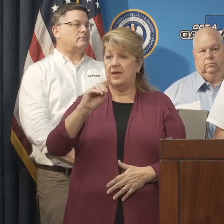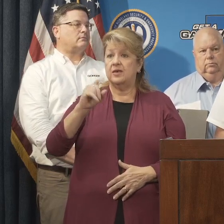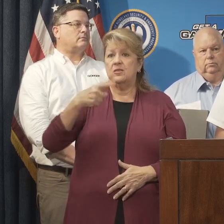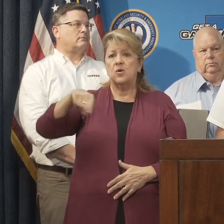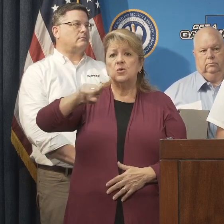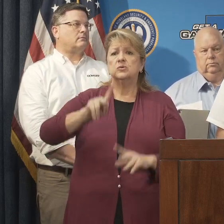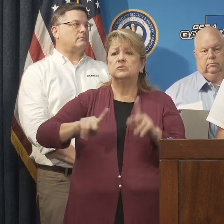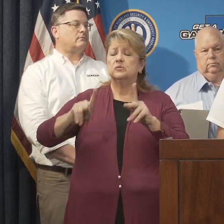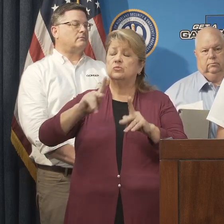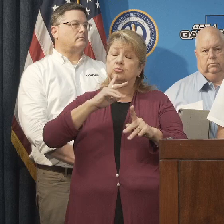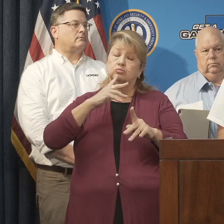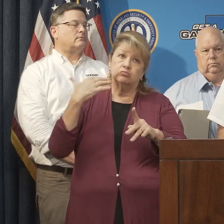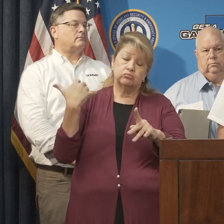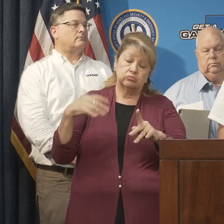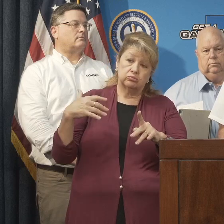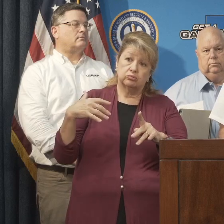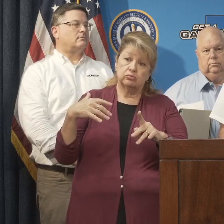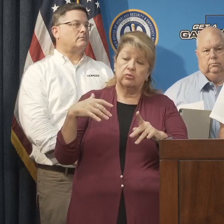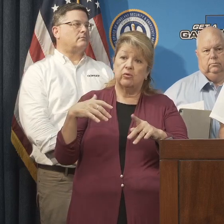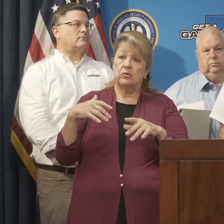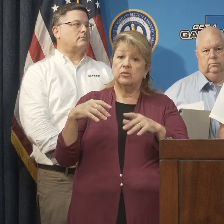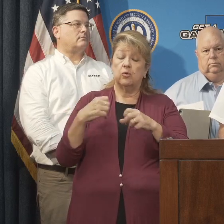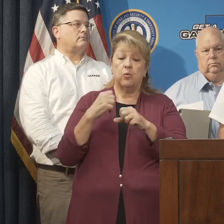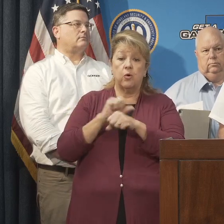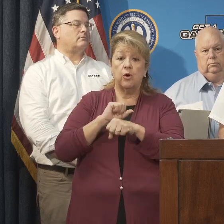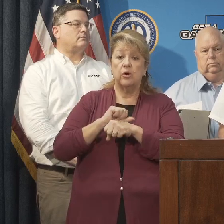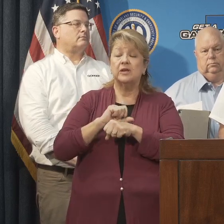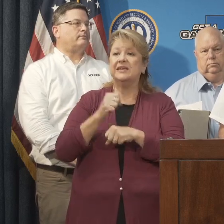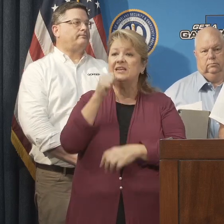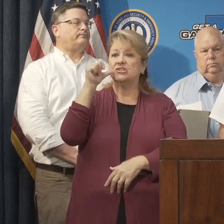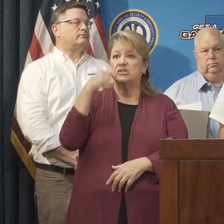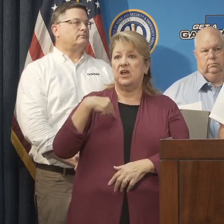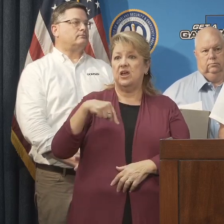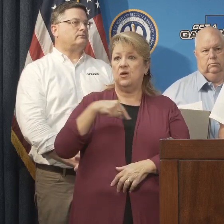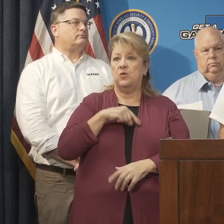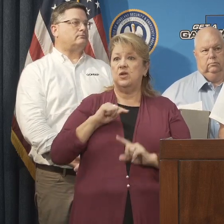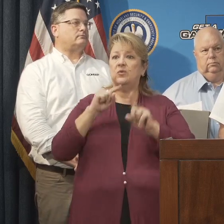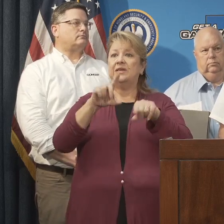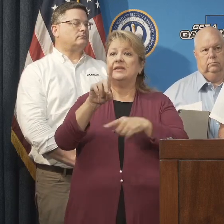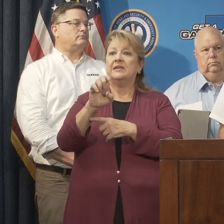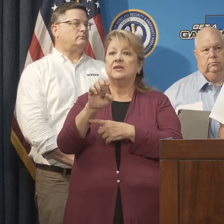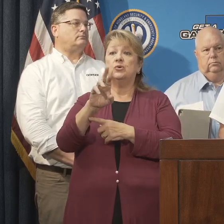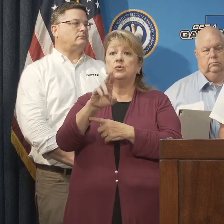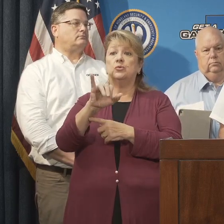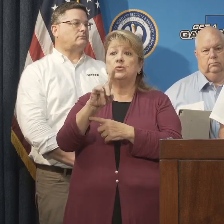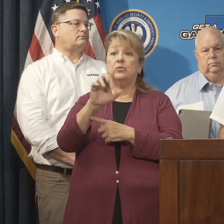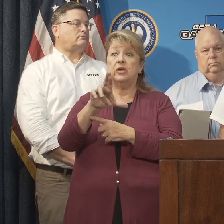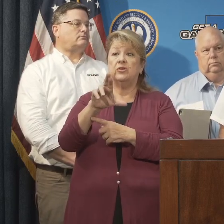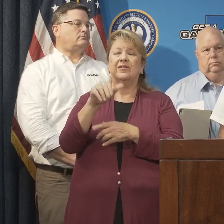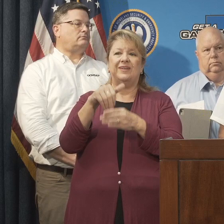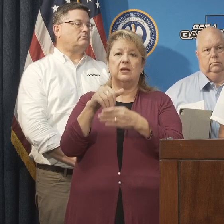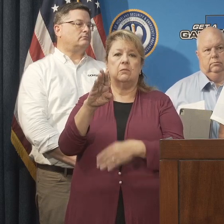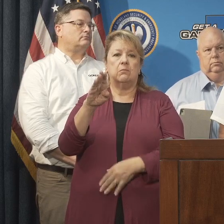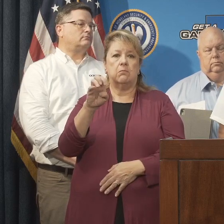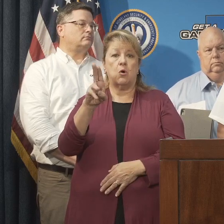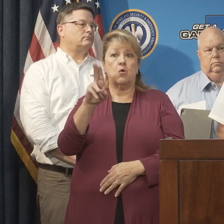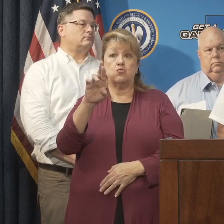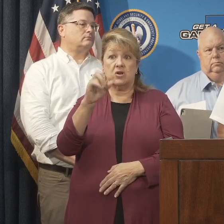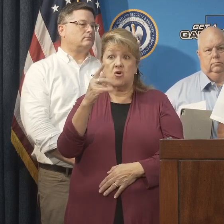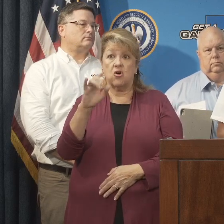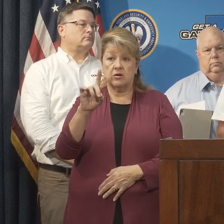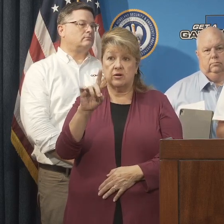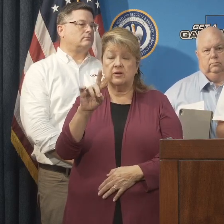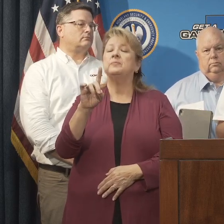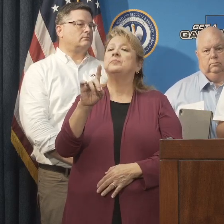tremendous job. Yesterday we were able to go to DeRidder in Beauregard Parish and meet with